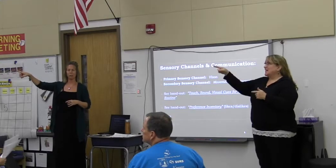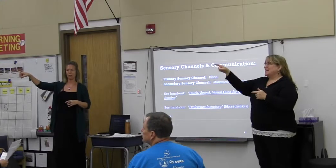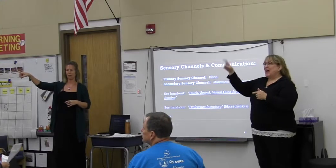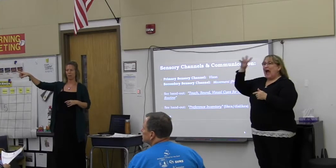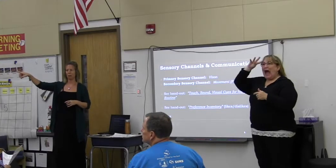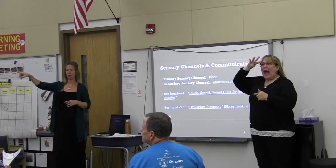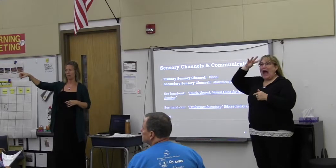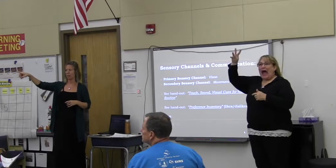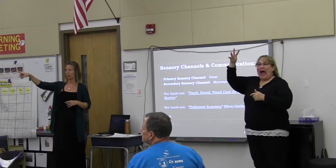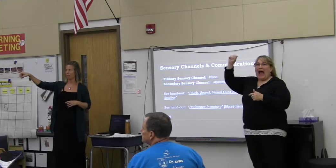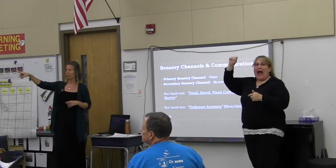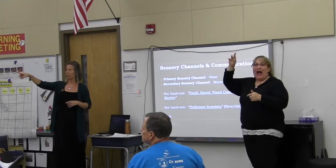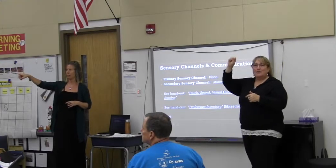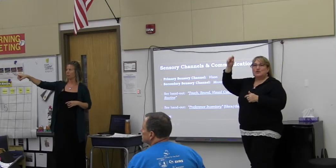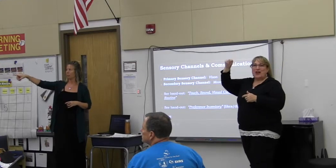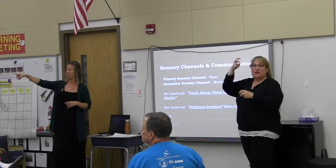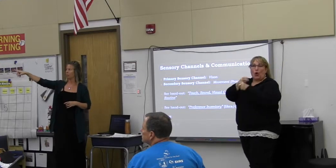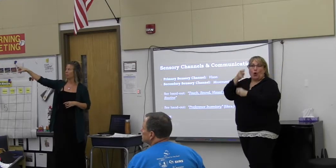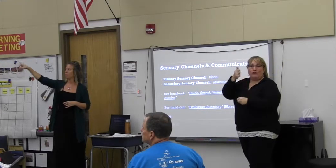going to be for them to understand.